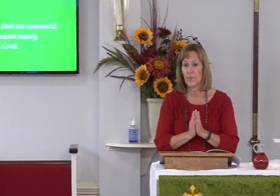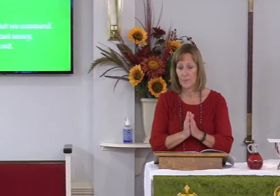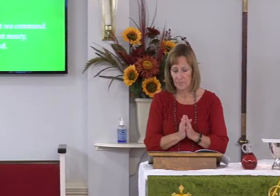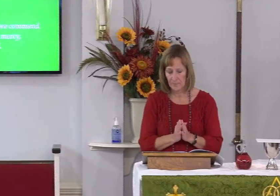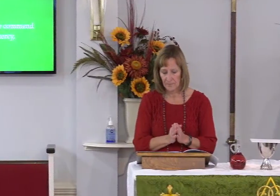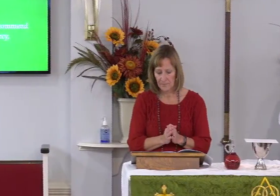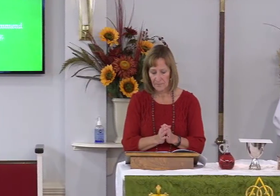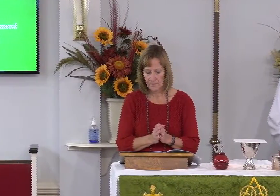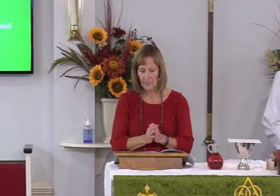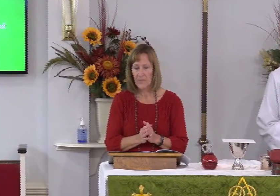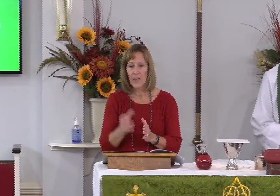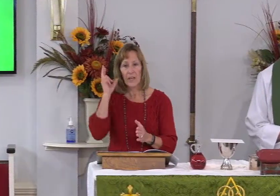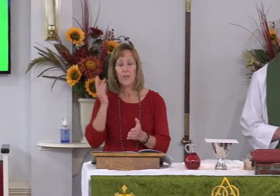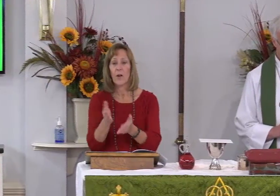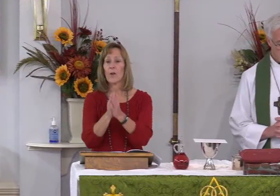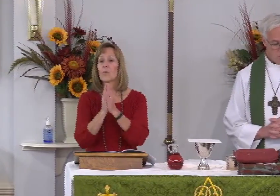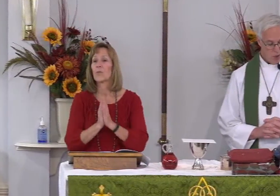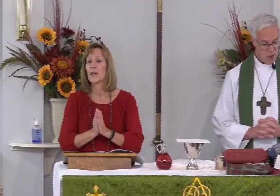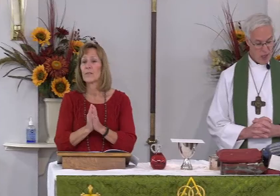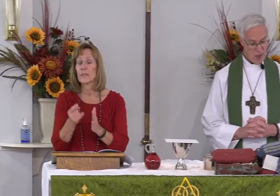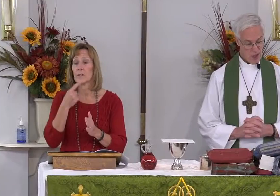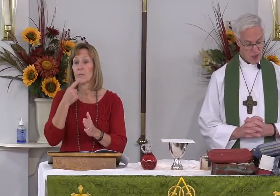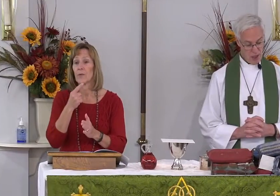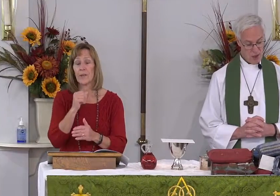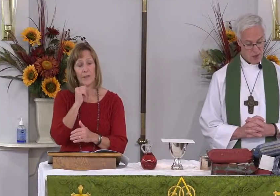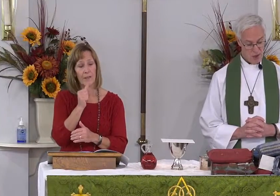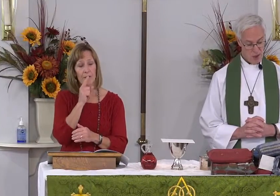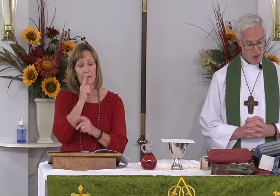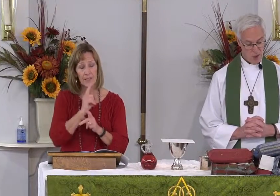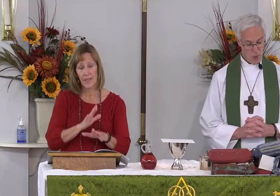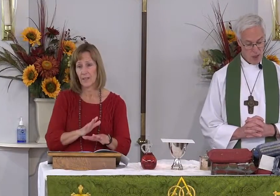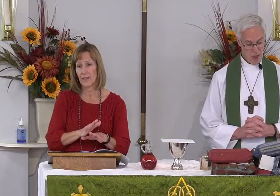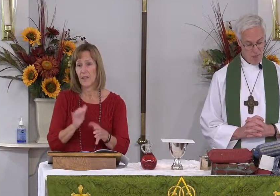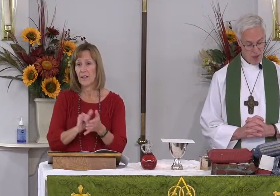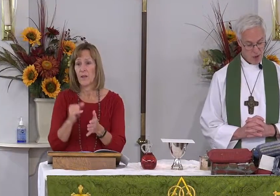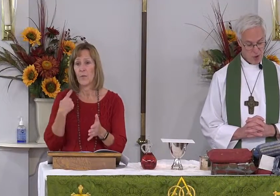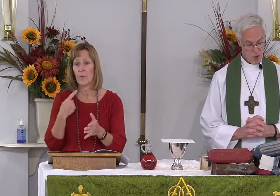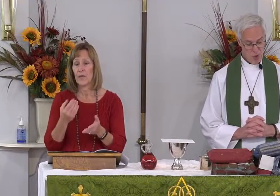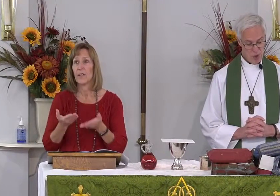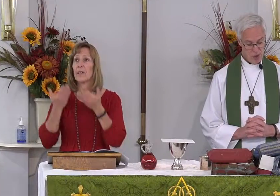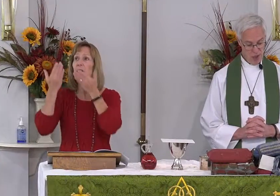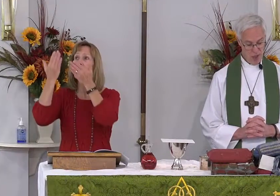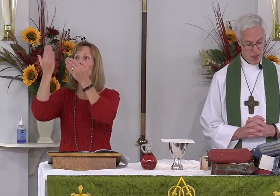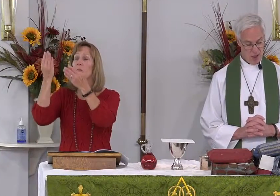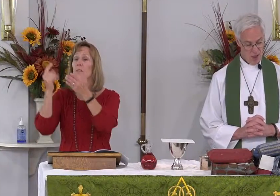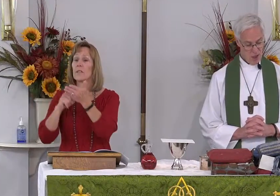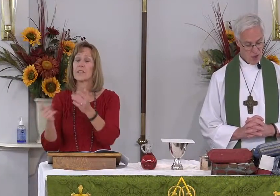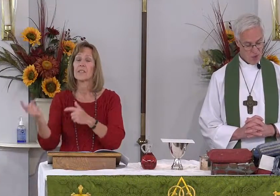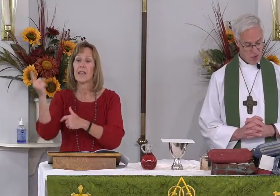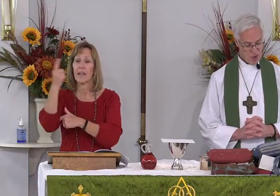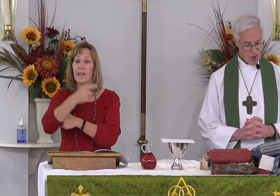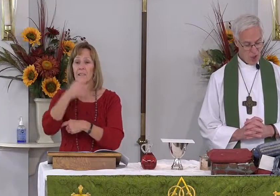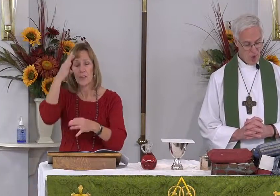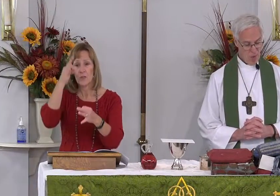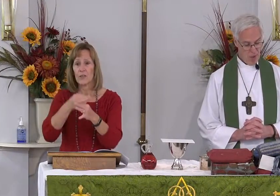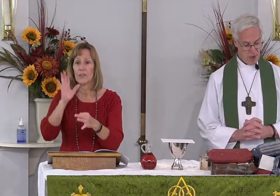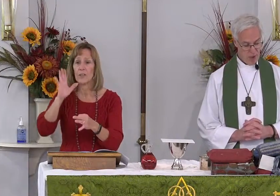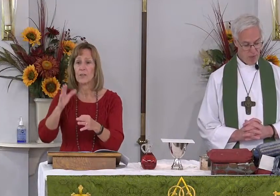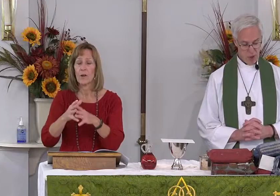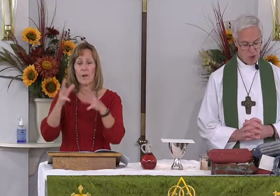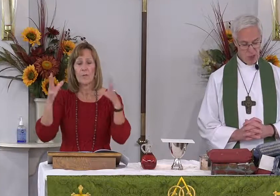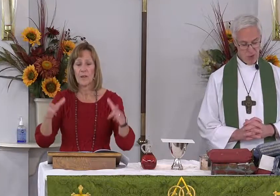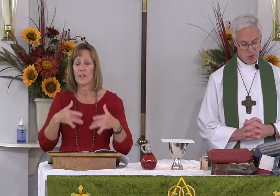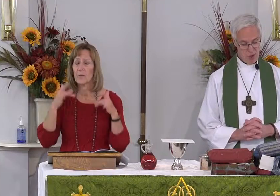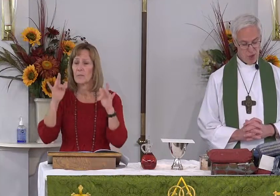prayer. Hear our prayers, spoken and silent, that we commend to you this day, trusting in your